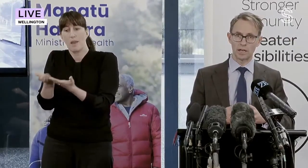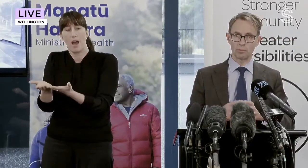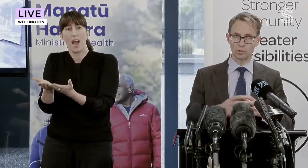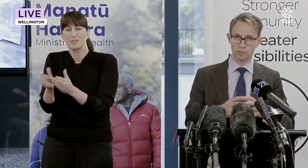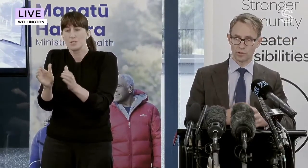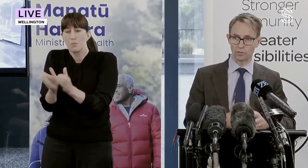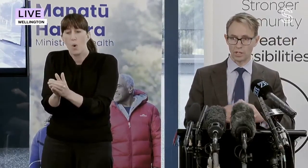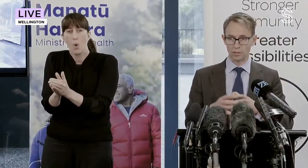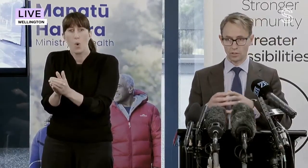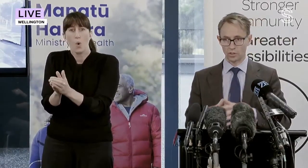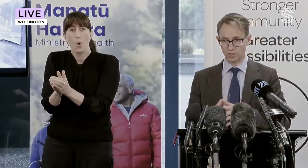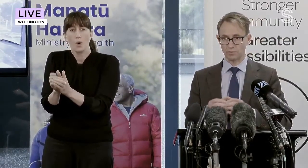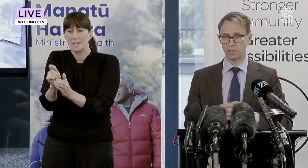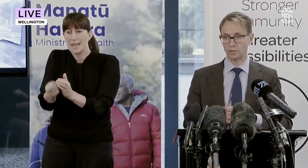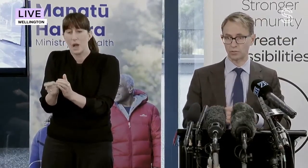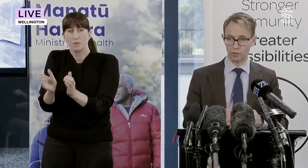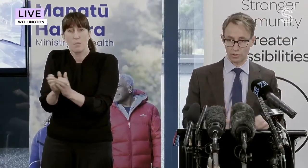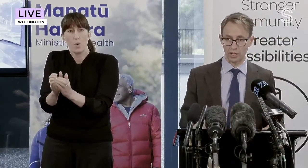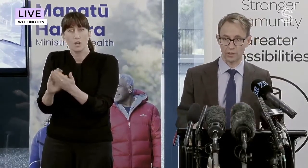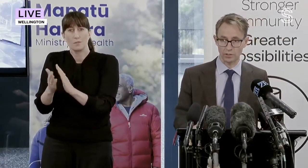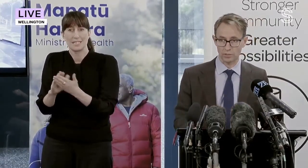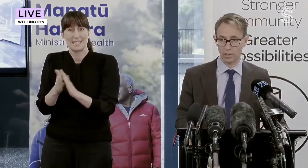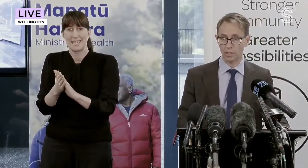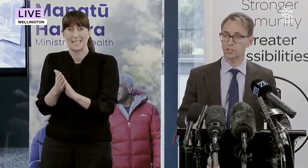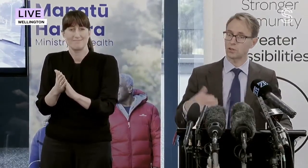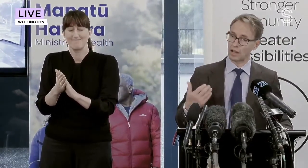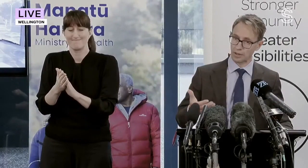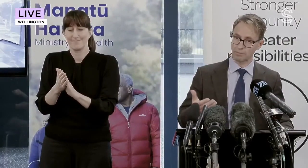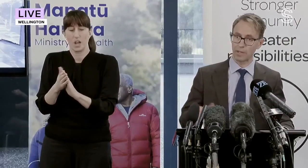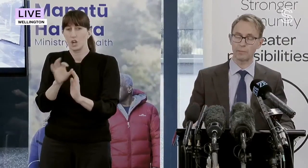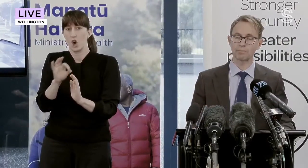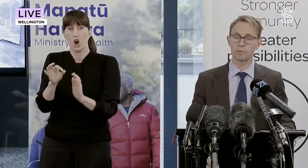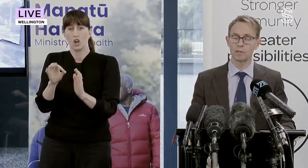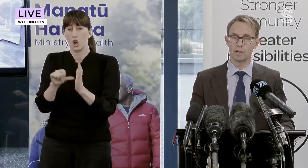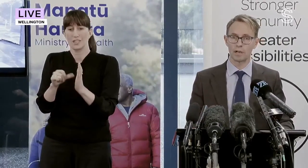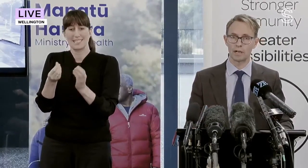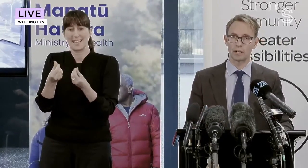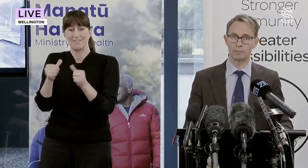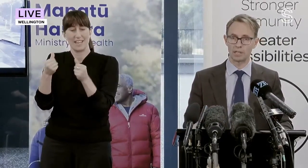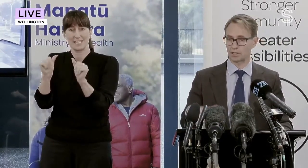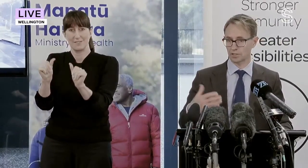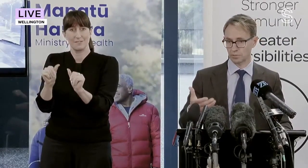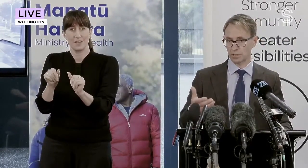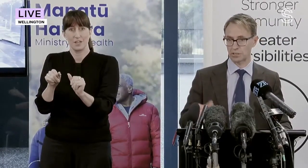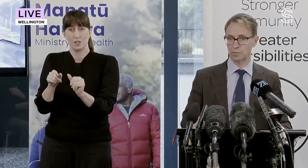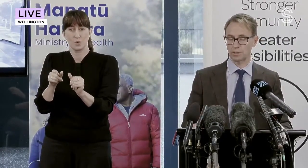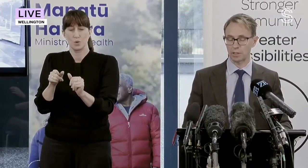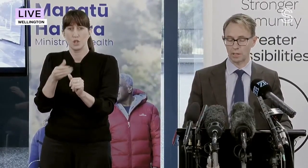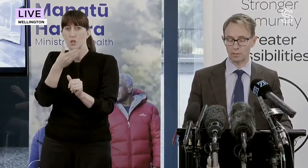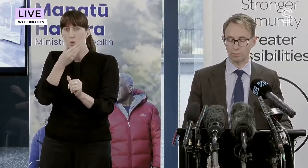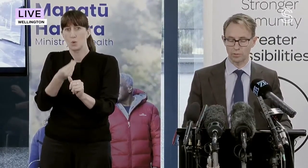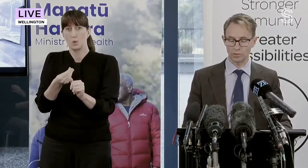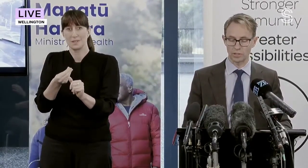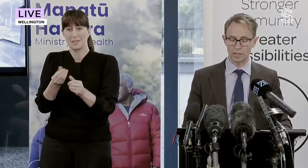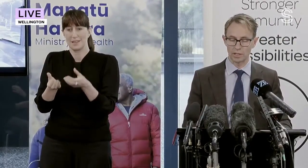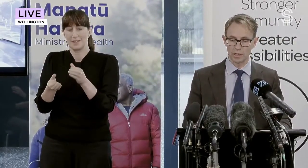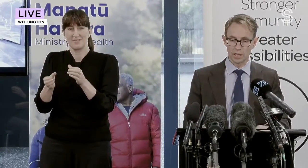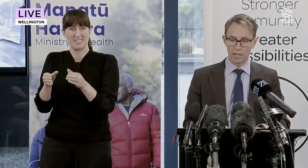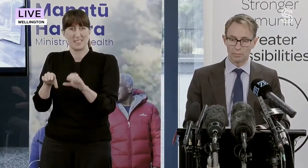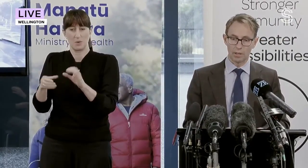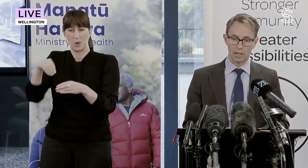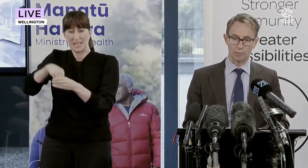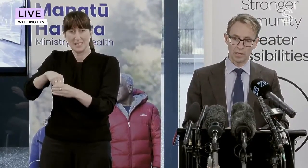really more difficult and not cost effective to fluoridate those supplies. So other mechanisms need to be used